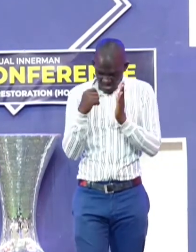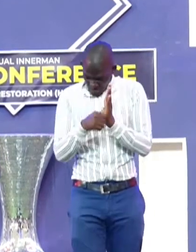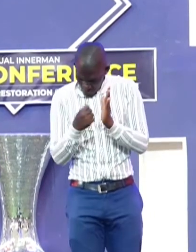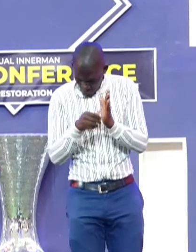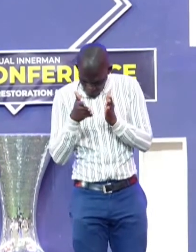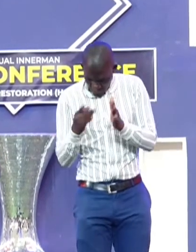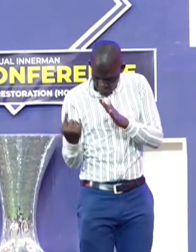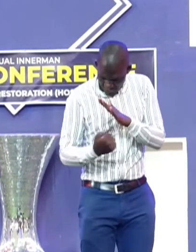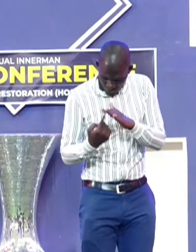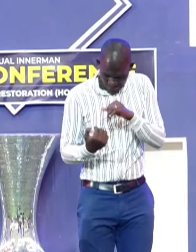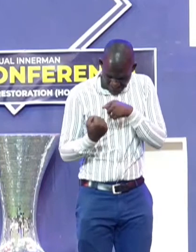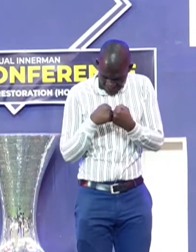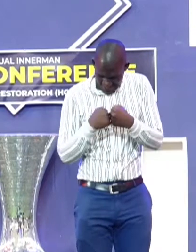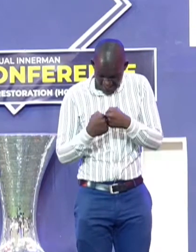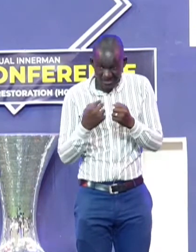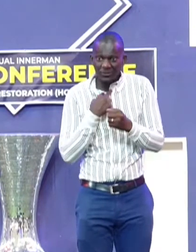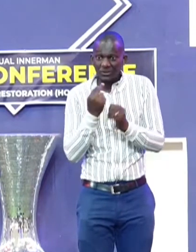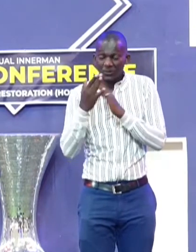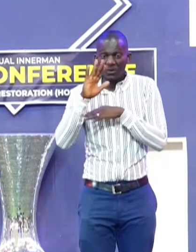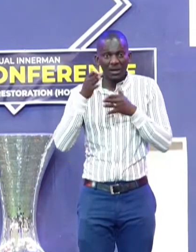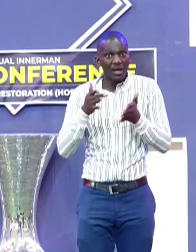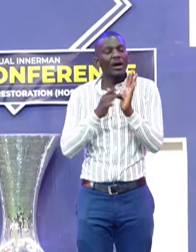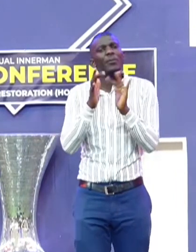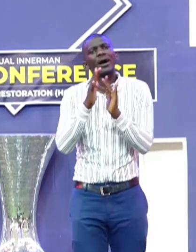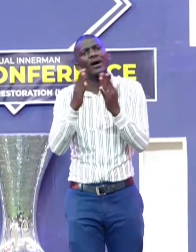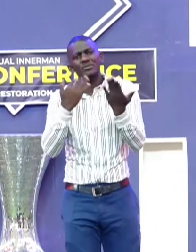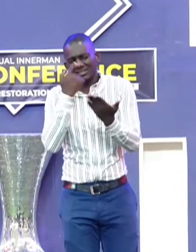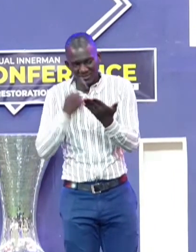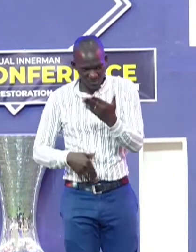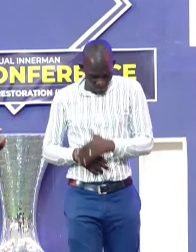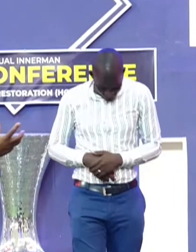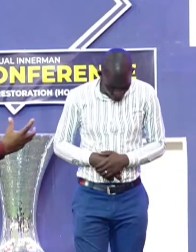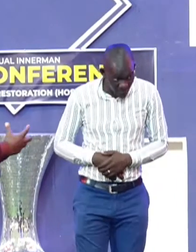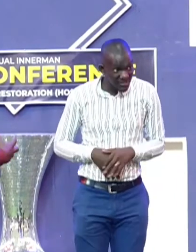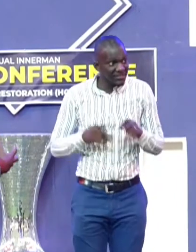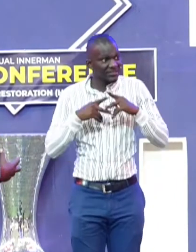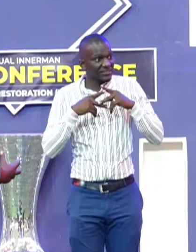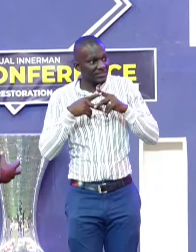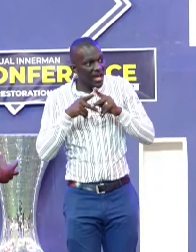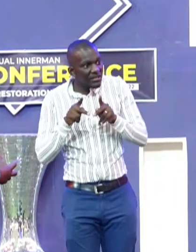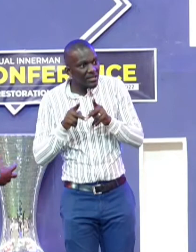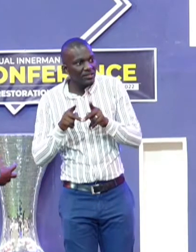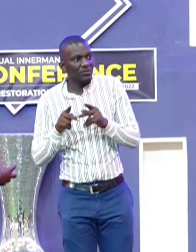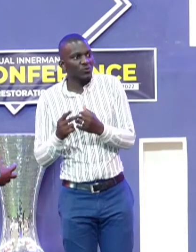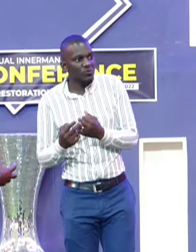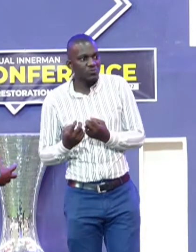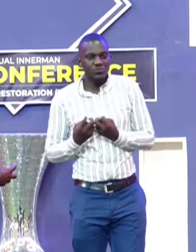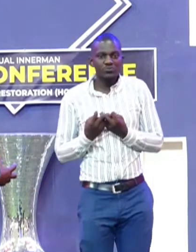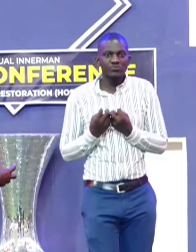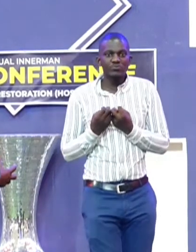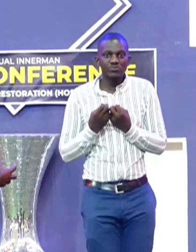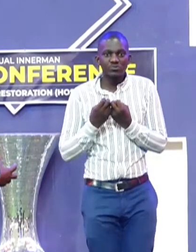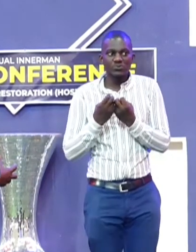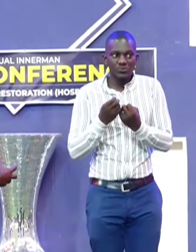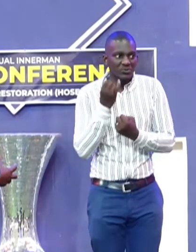eddoboozi. Amid its challenges, there is a voice. Bible egamba. The Bible says, natandika olugendo olumuzza mu Isirayiri. That then she set